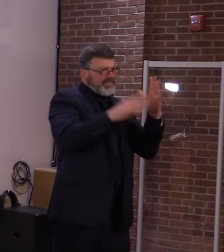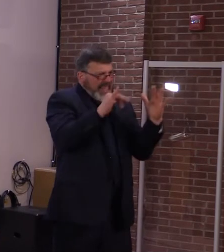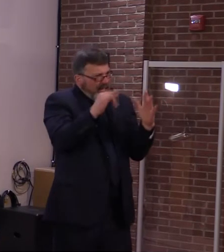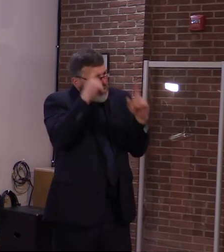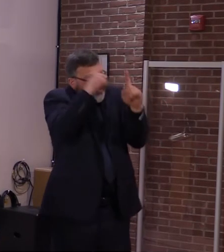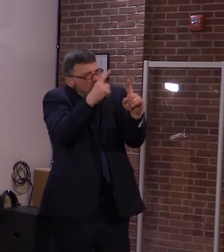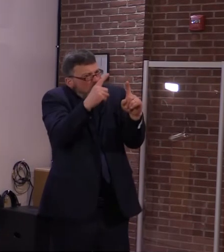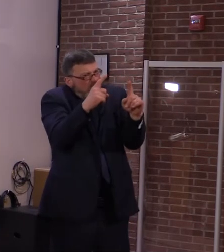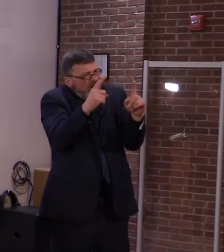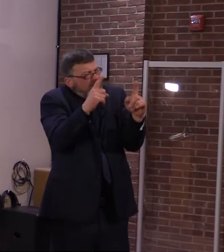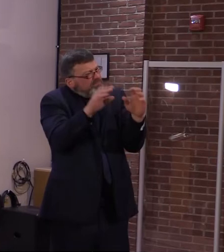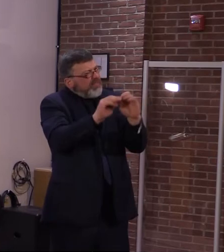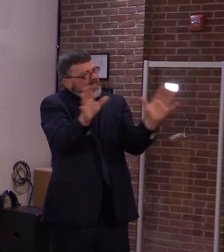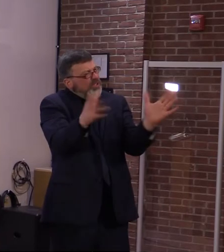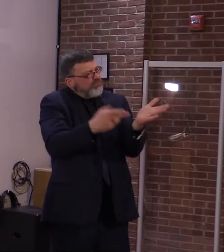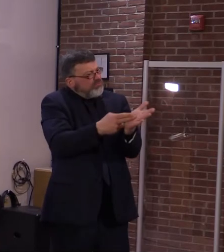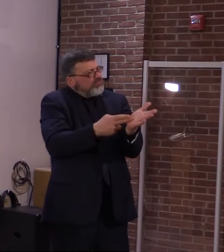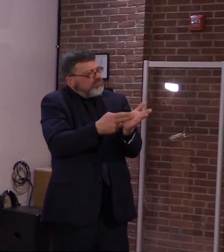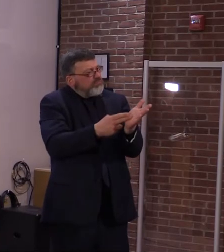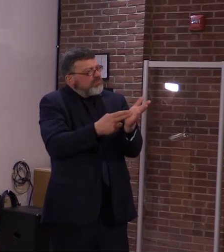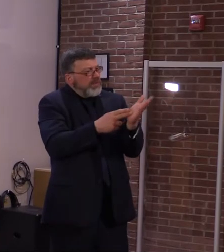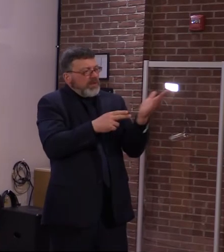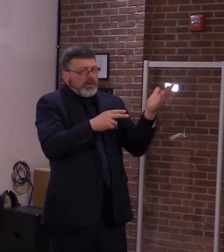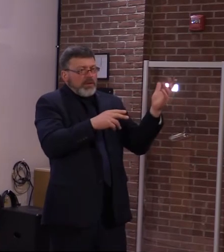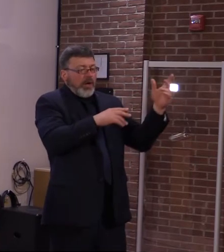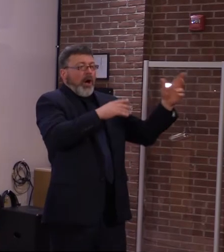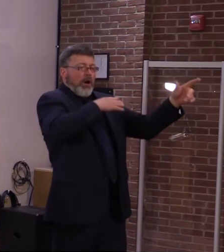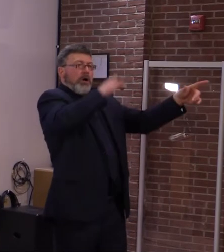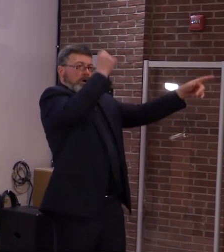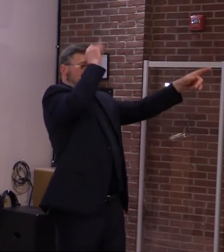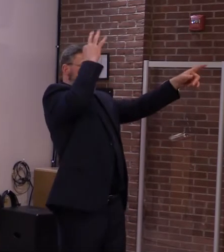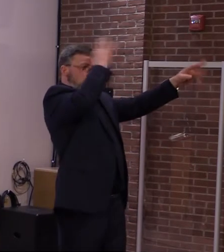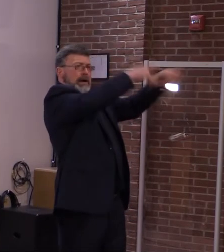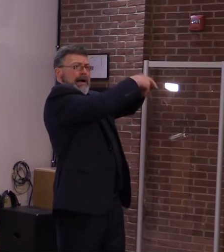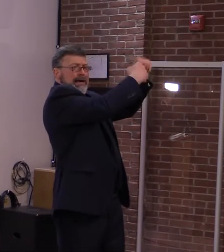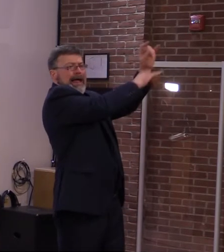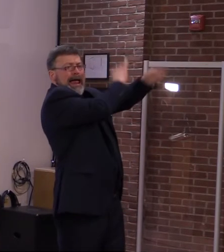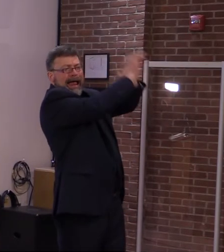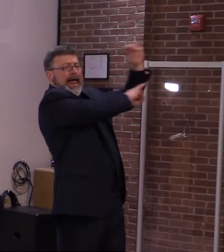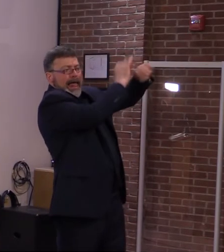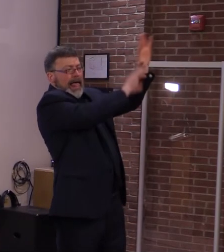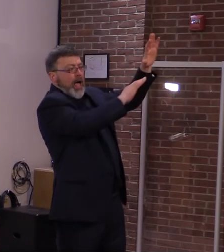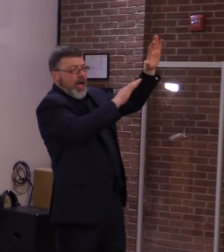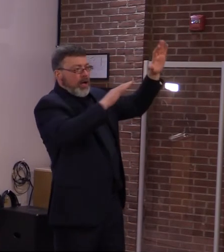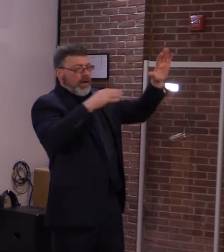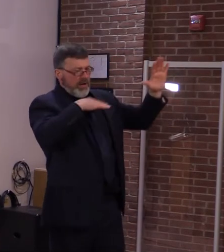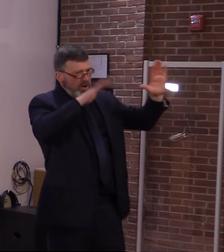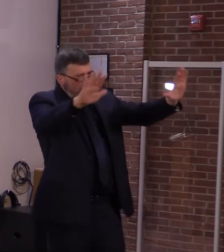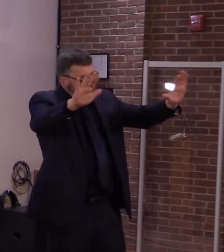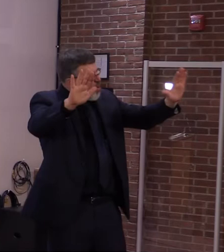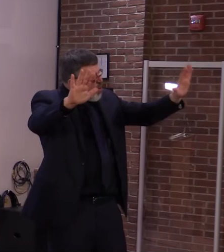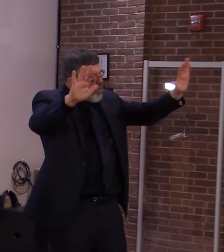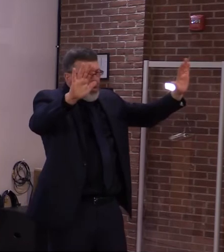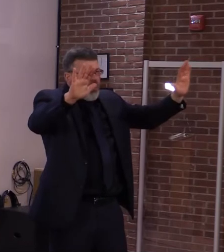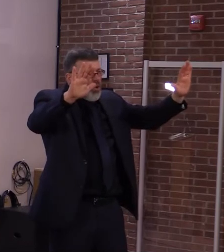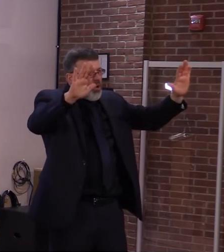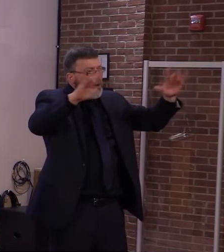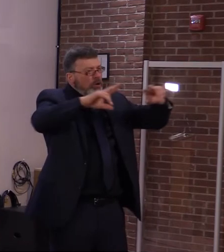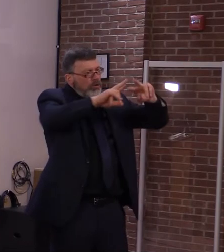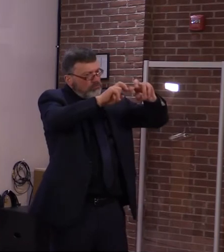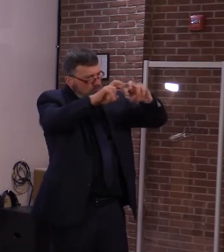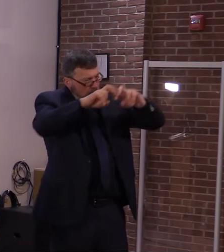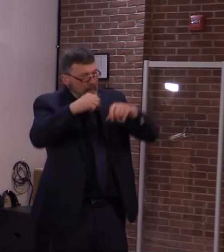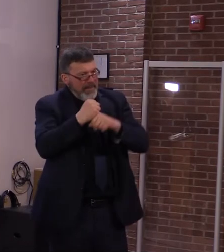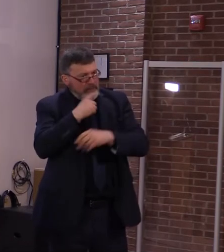run this regional center. We just wanted to make sure that we protected the investors and protected the projects that